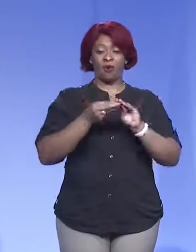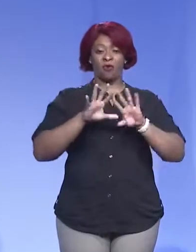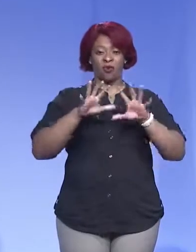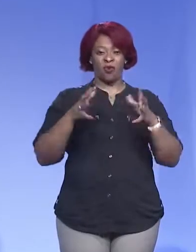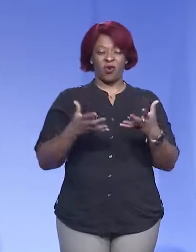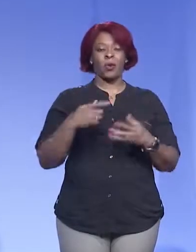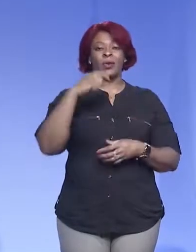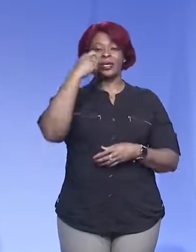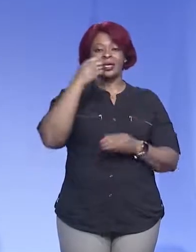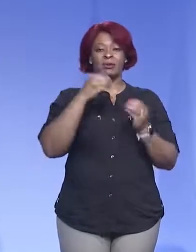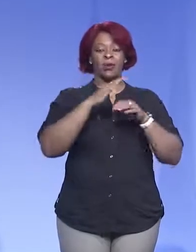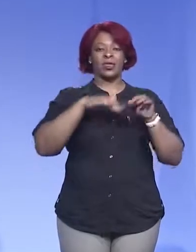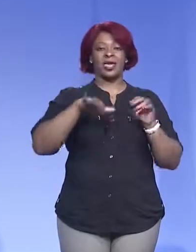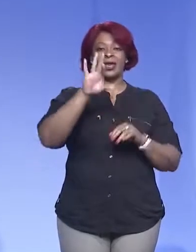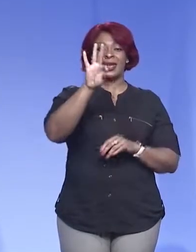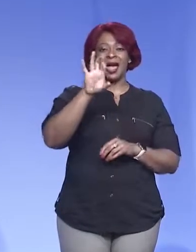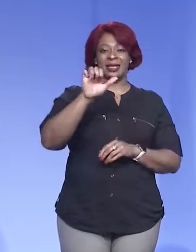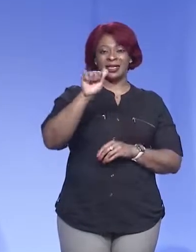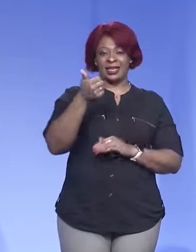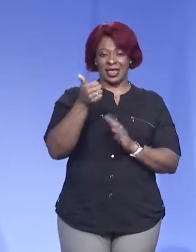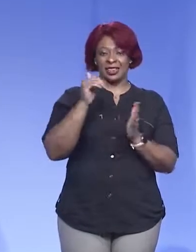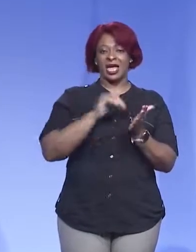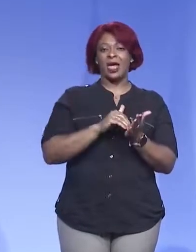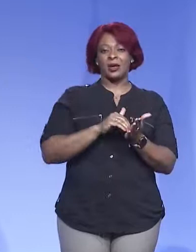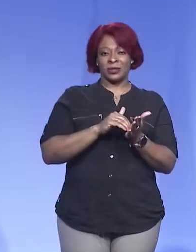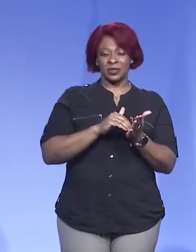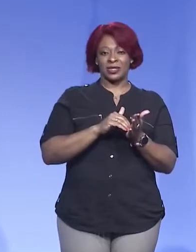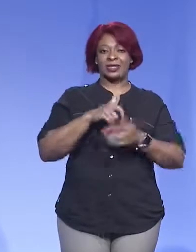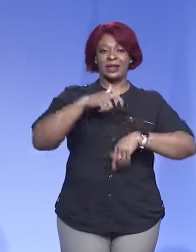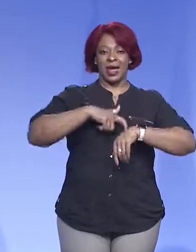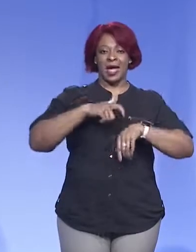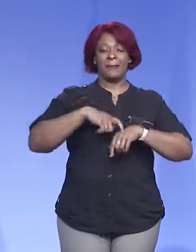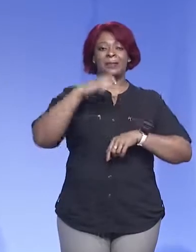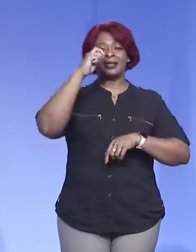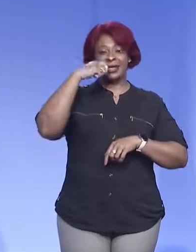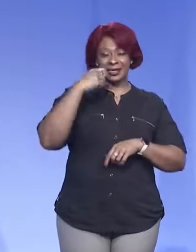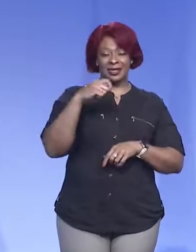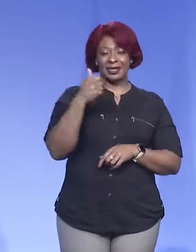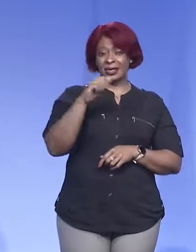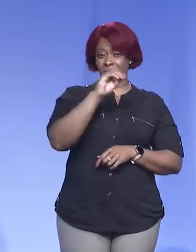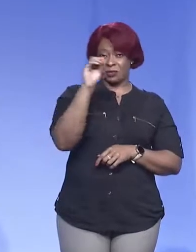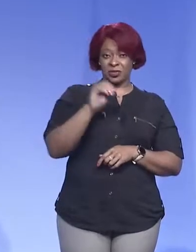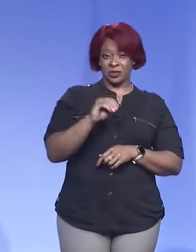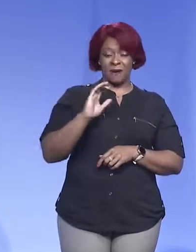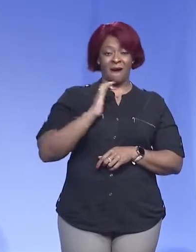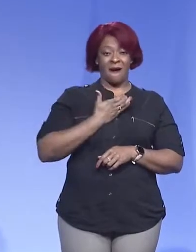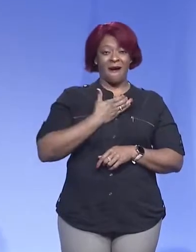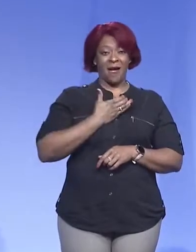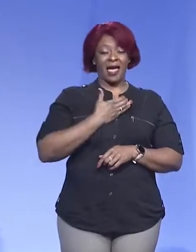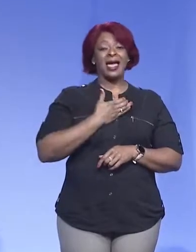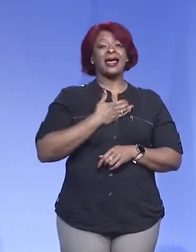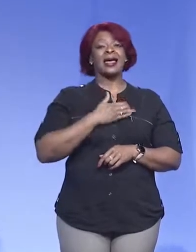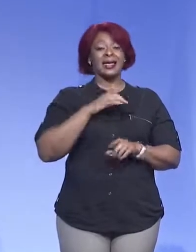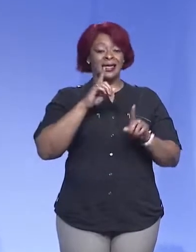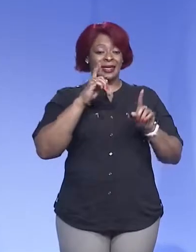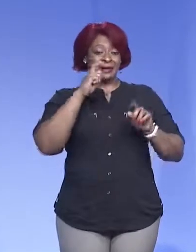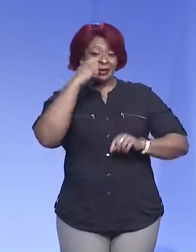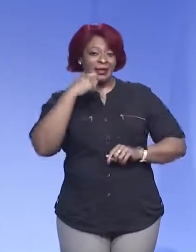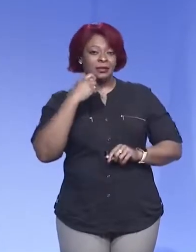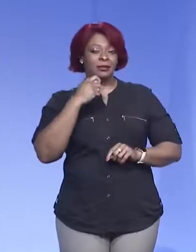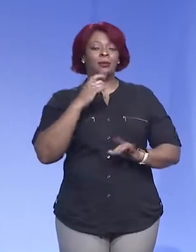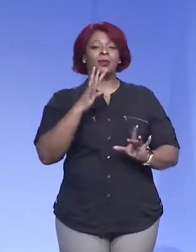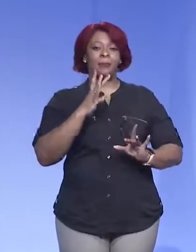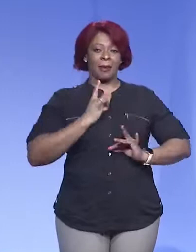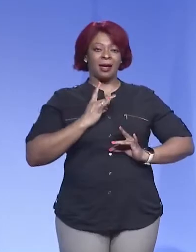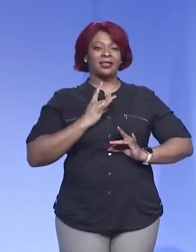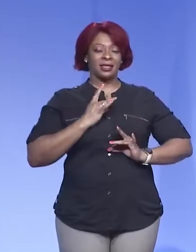more than 910,000 times, and 10% of our tests have returned positive. For the